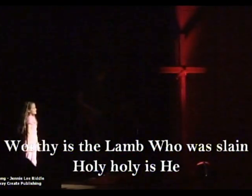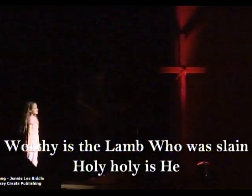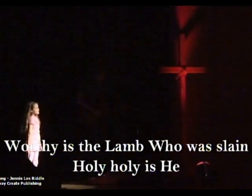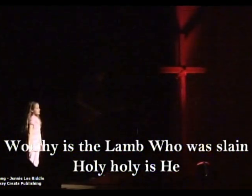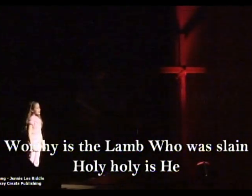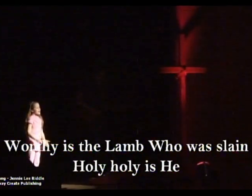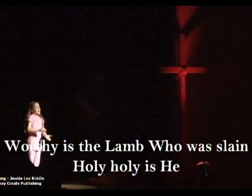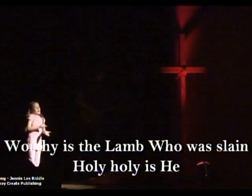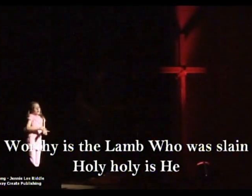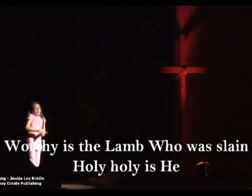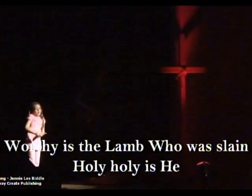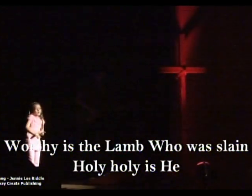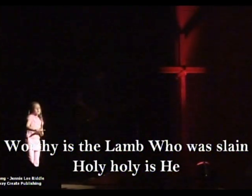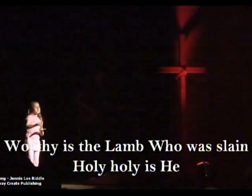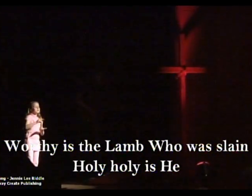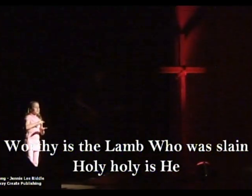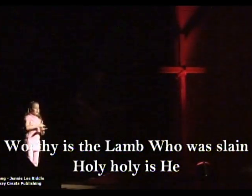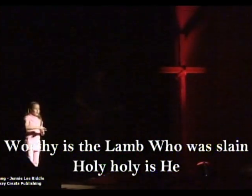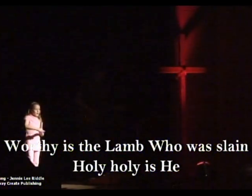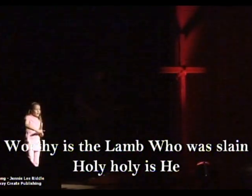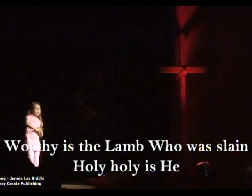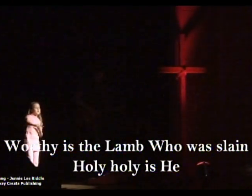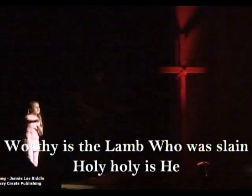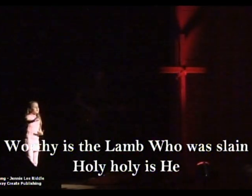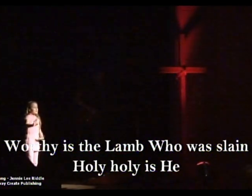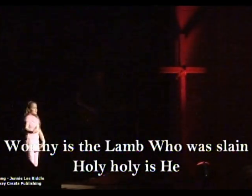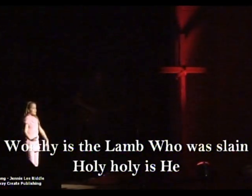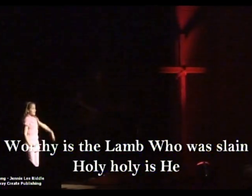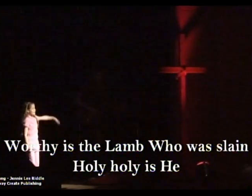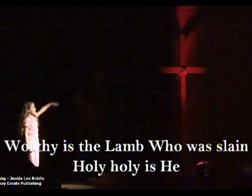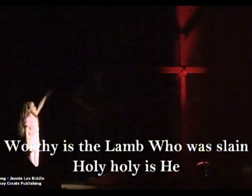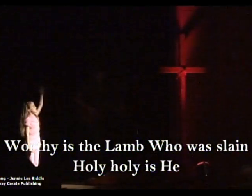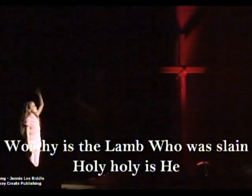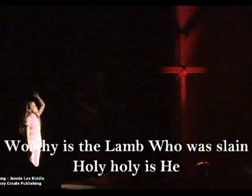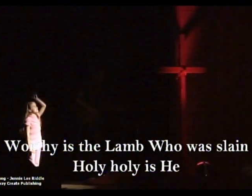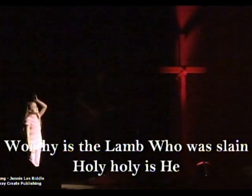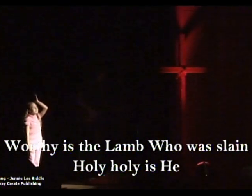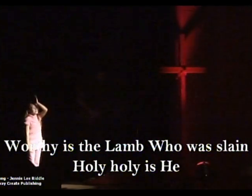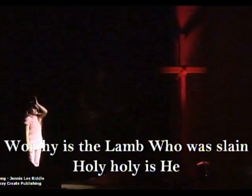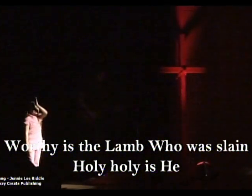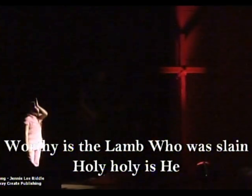Holy, holy, holy is He